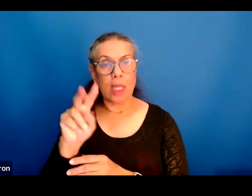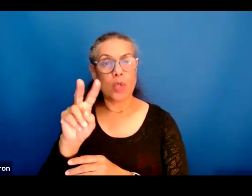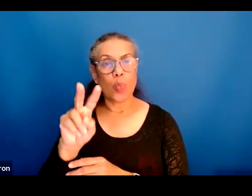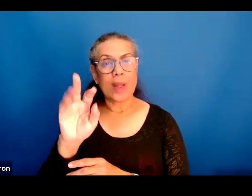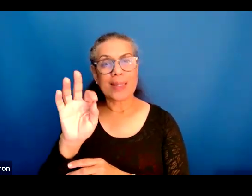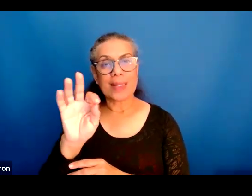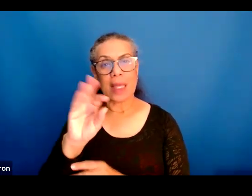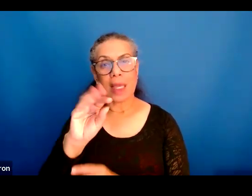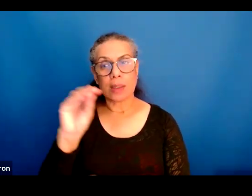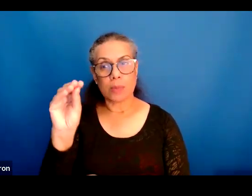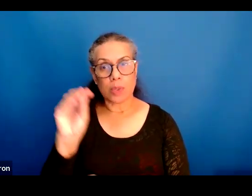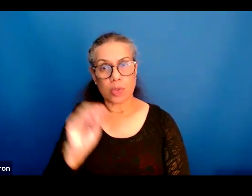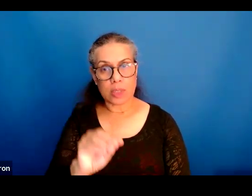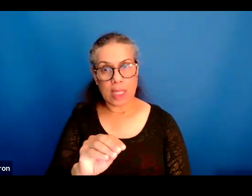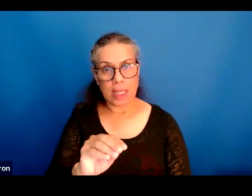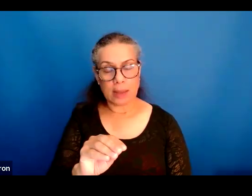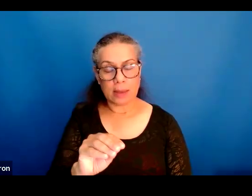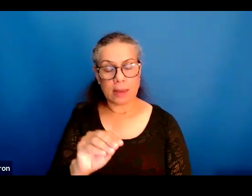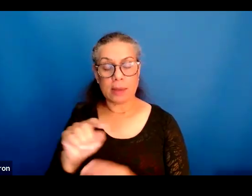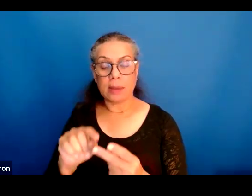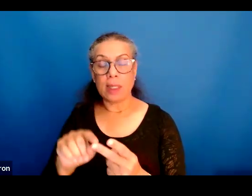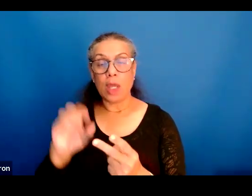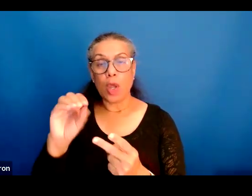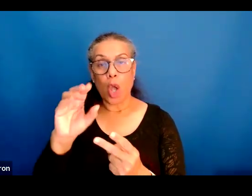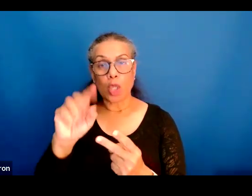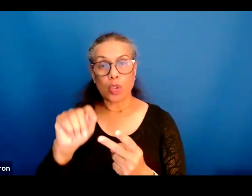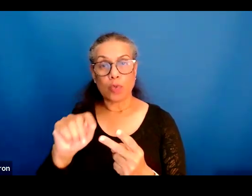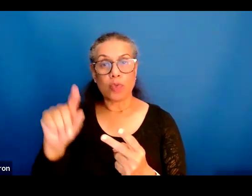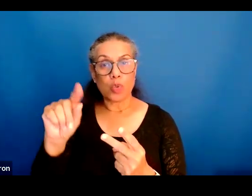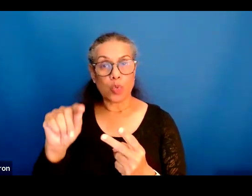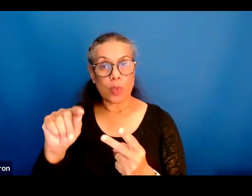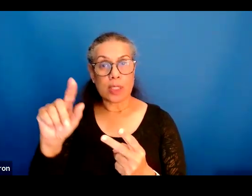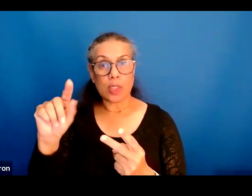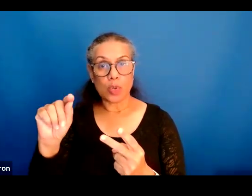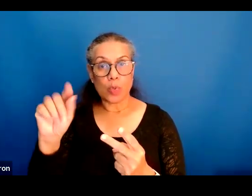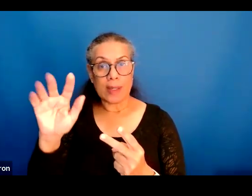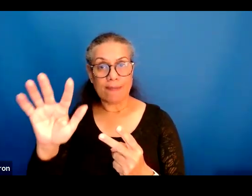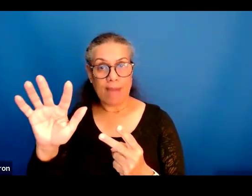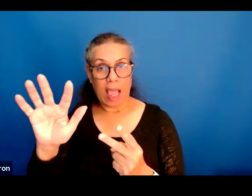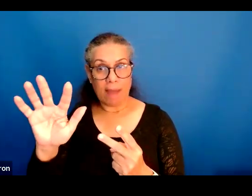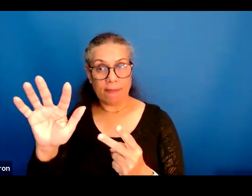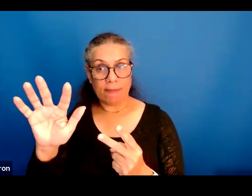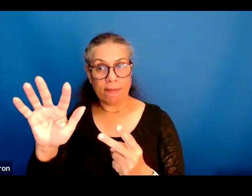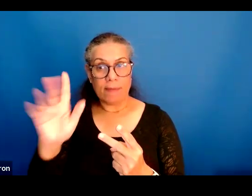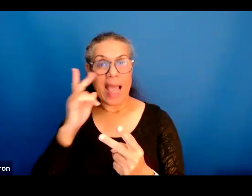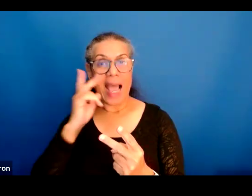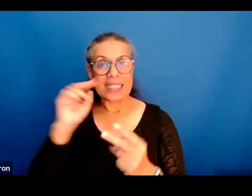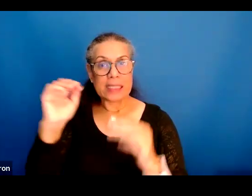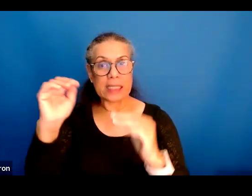29%. In October, the 2025, I see